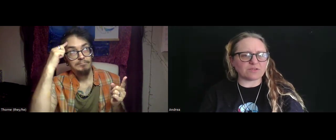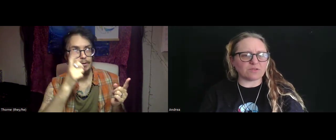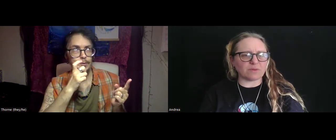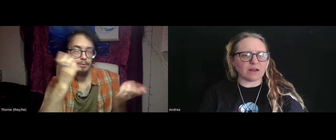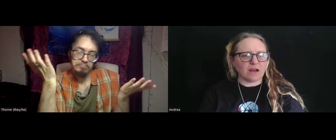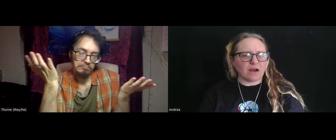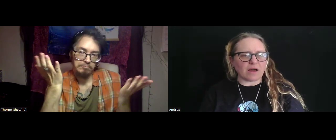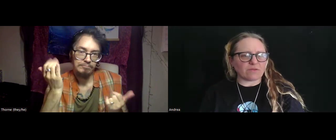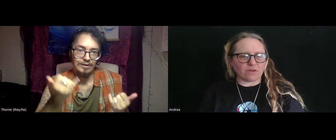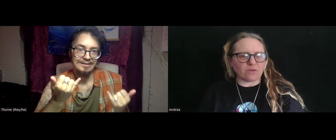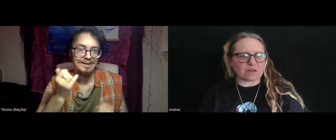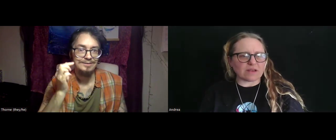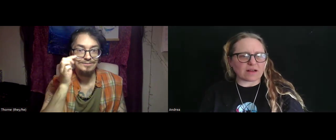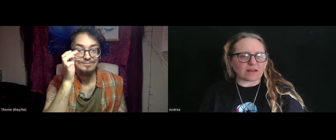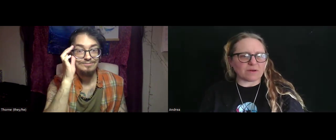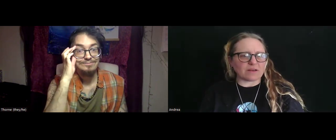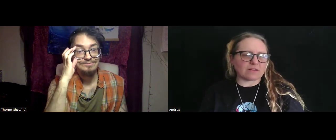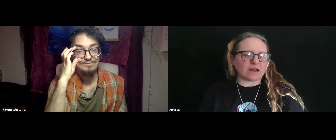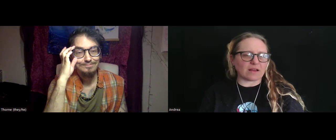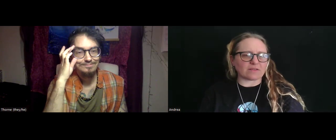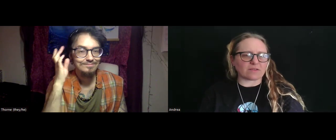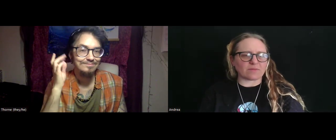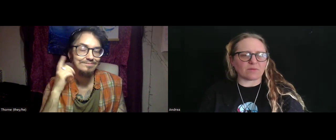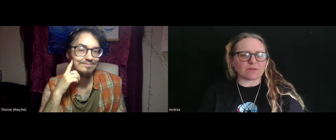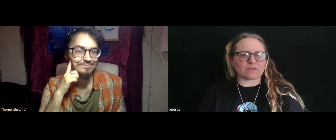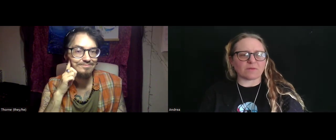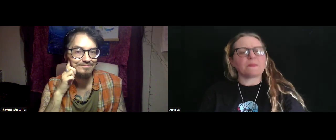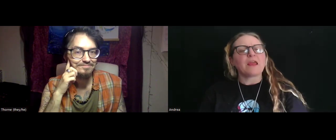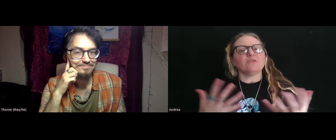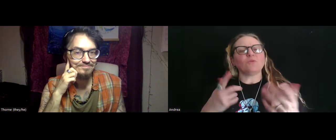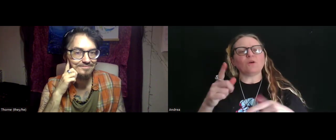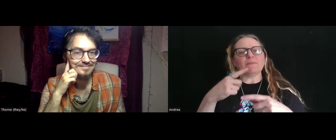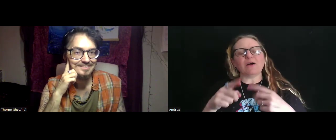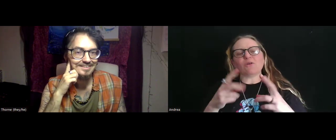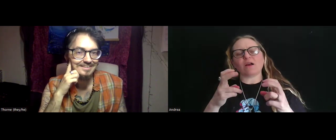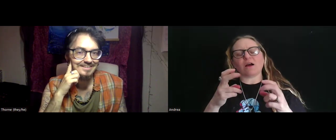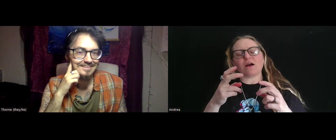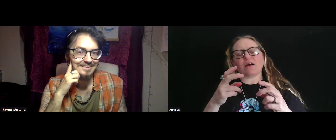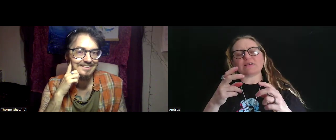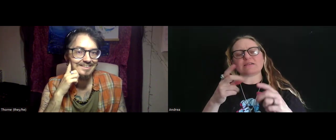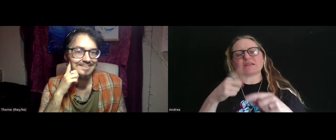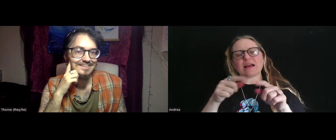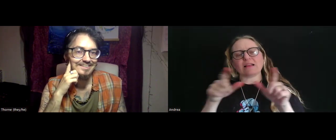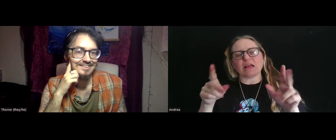do, but I don't know who exactly. But yeah, at this current moment. So what about sign